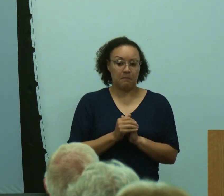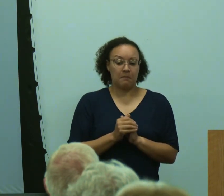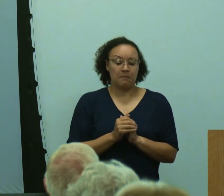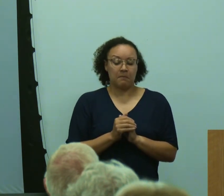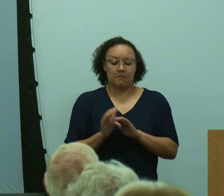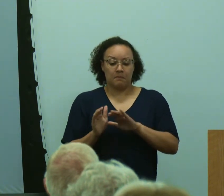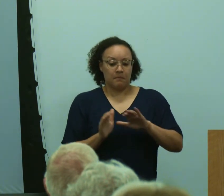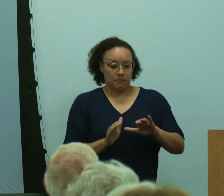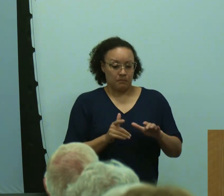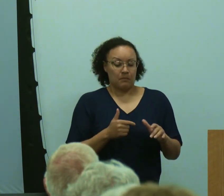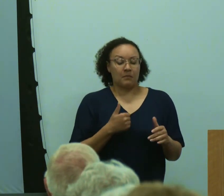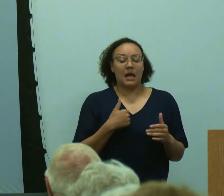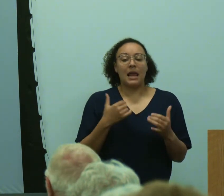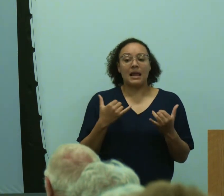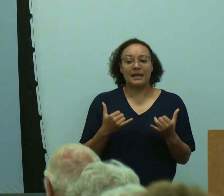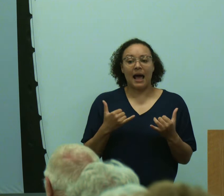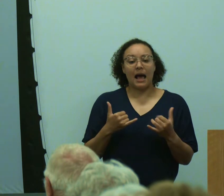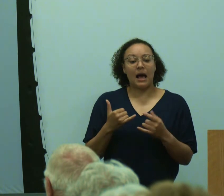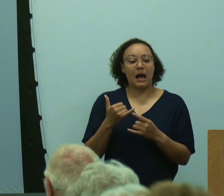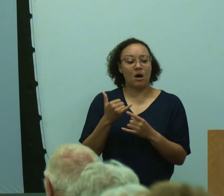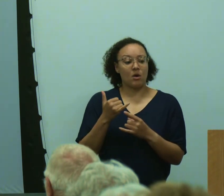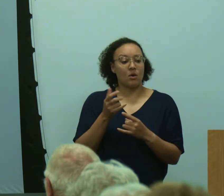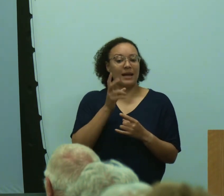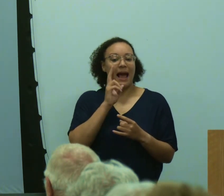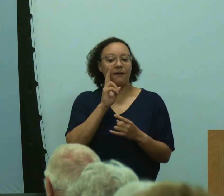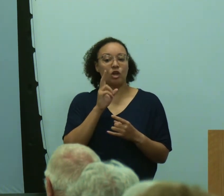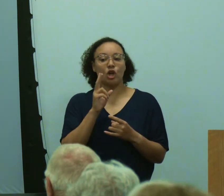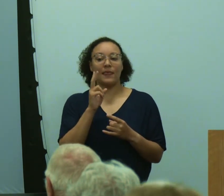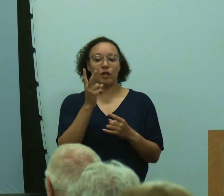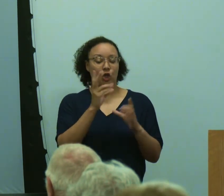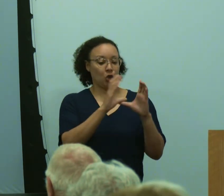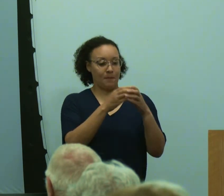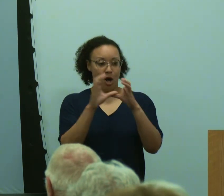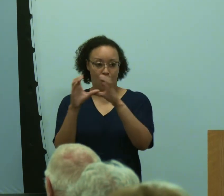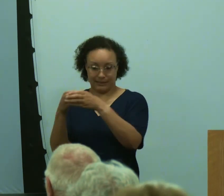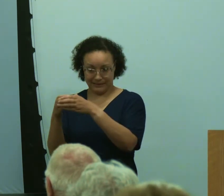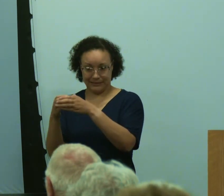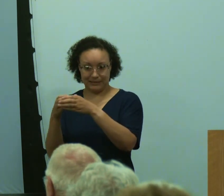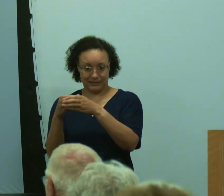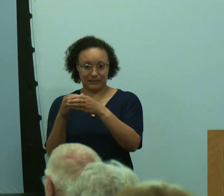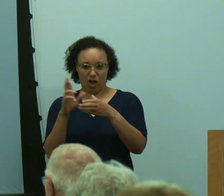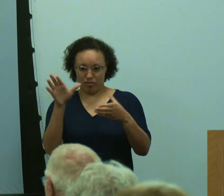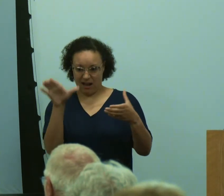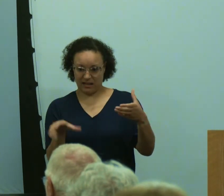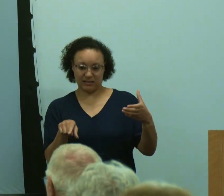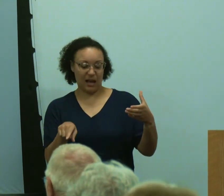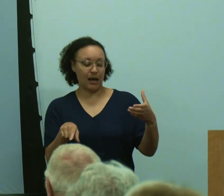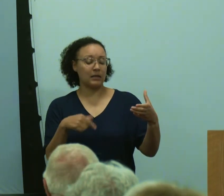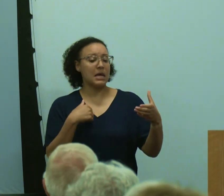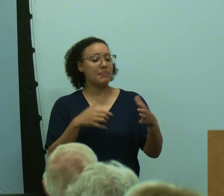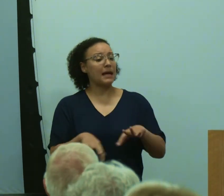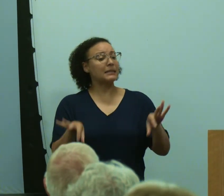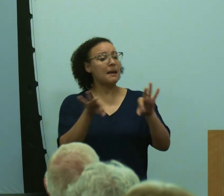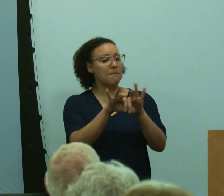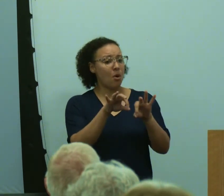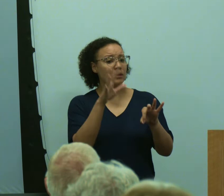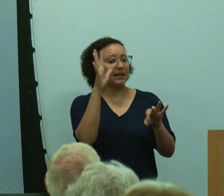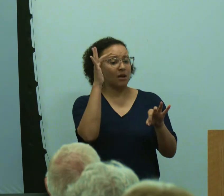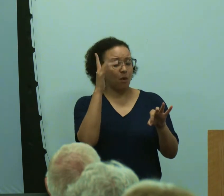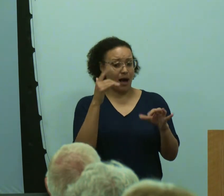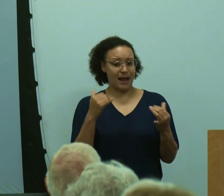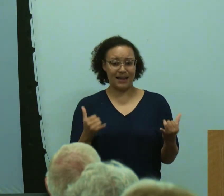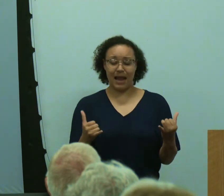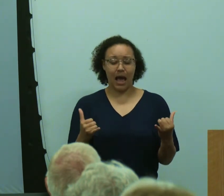shift over to the right, and we're going to look at the two parties. And the reason that's important is because right now we're in a